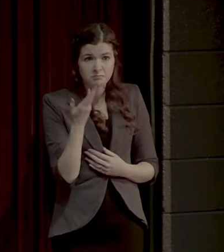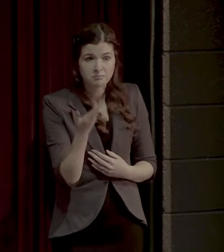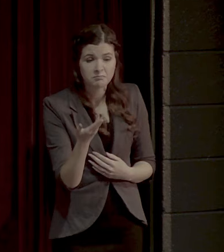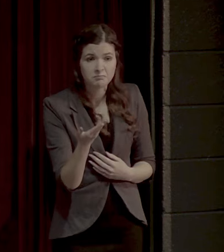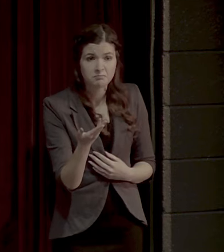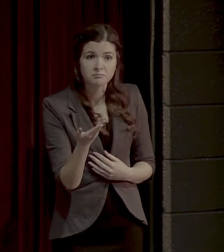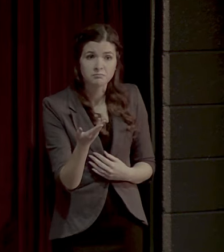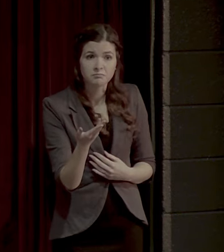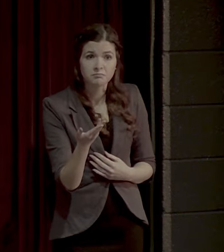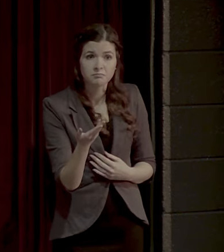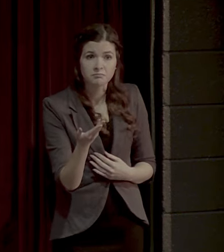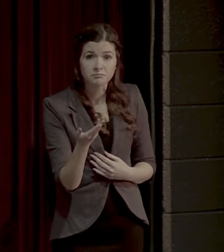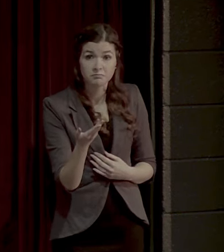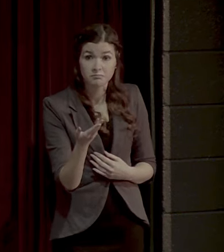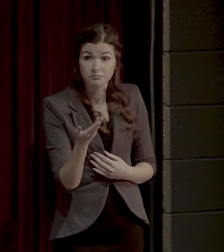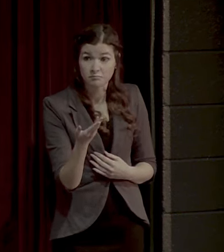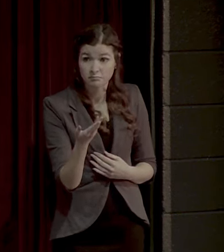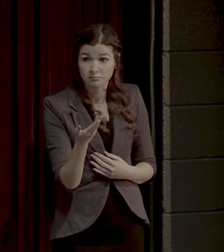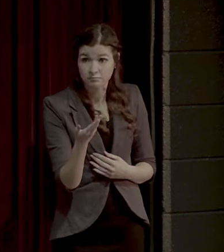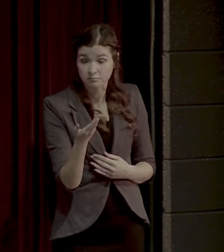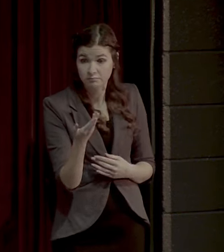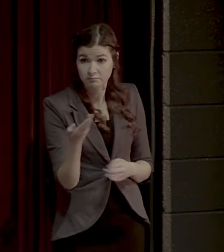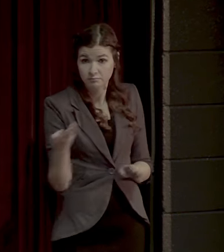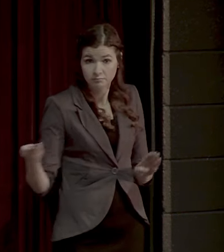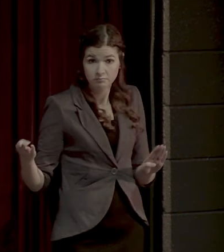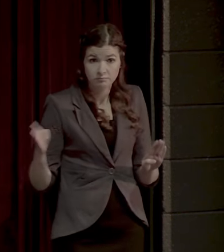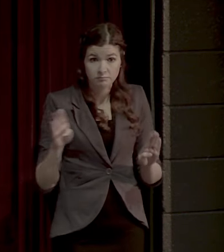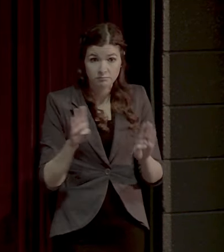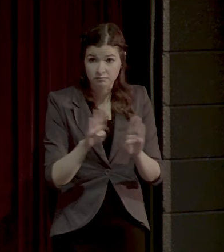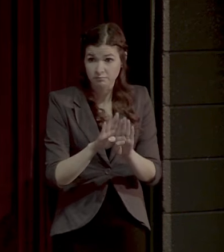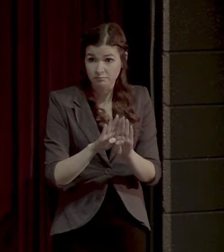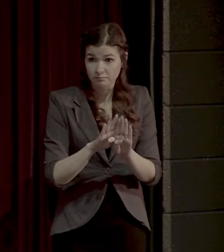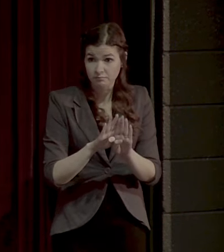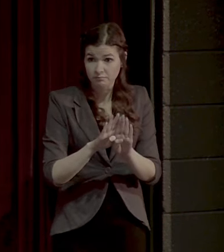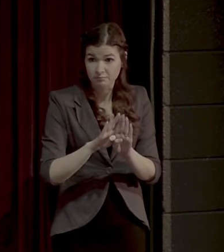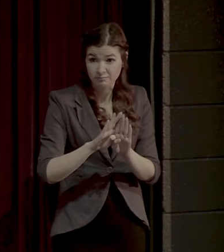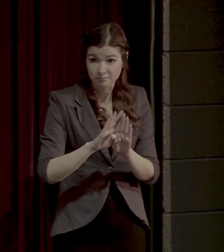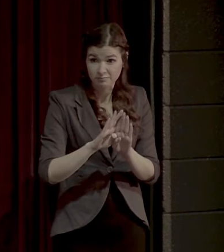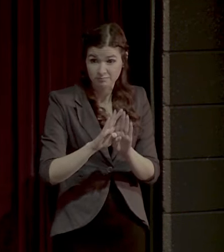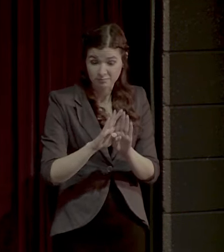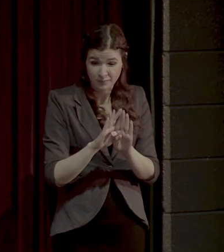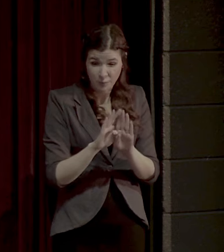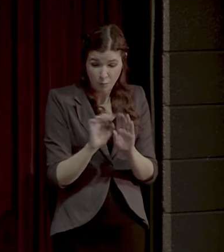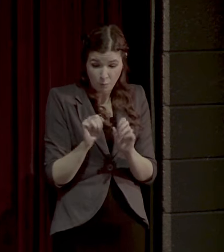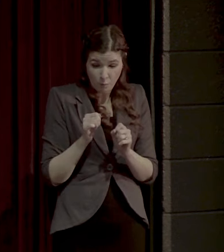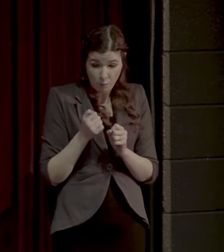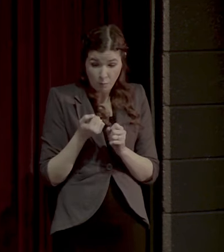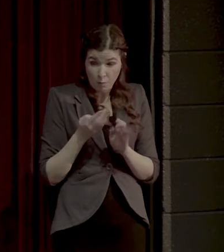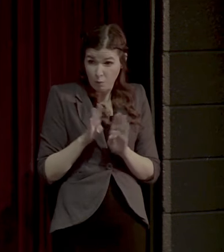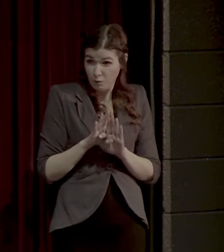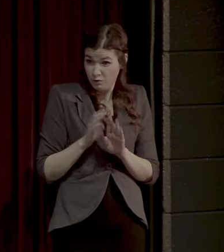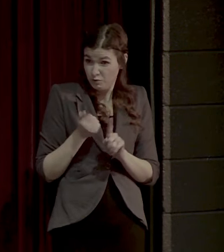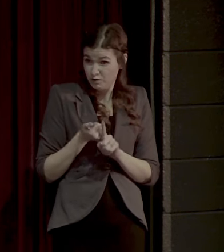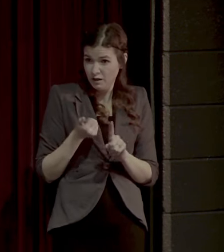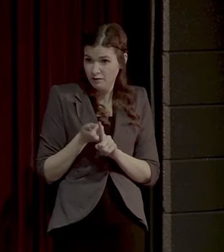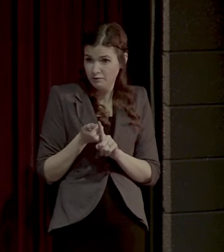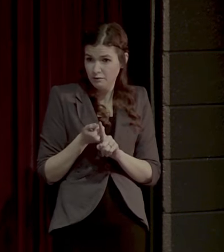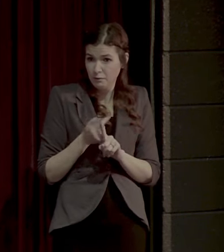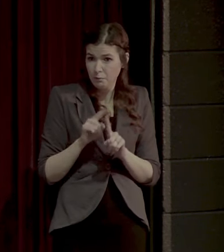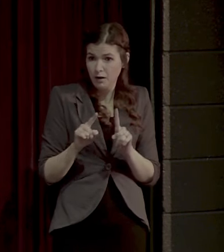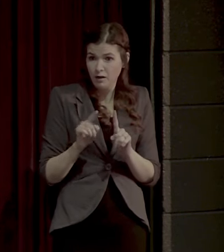side. When you close your door, not only do you lock yourself in, but you lock people